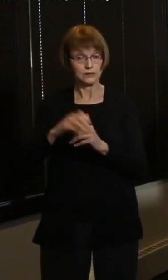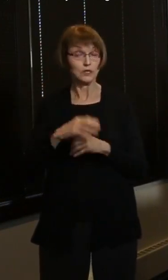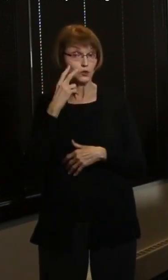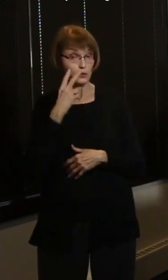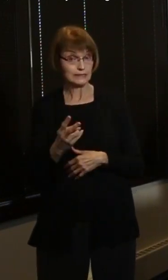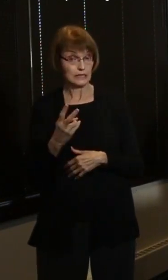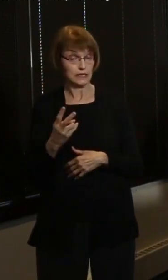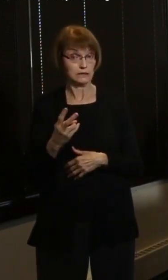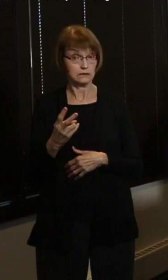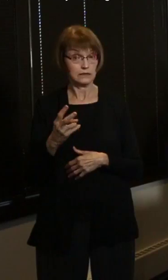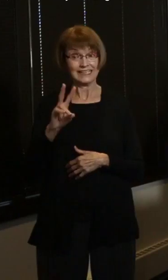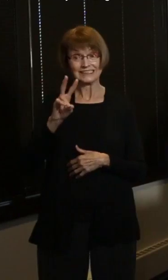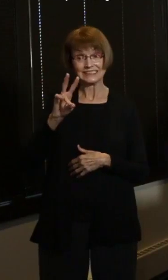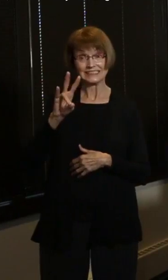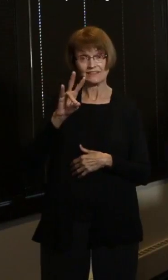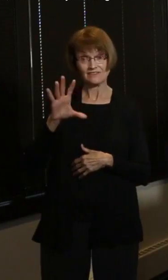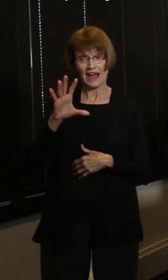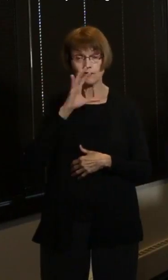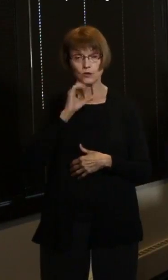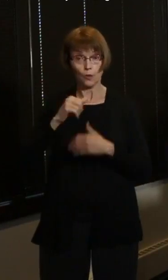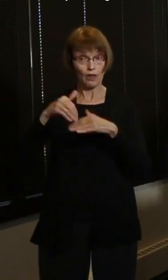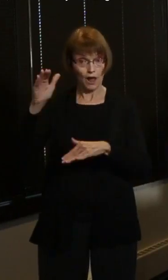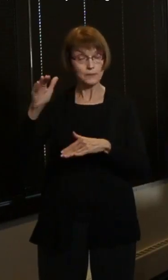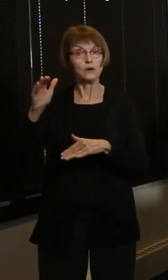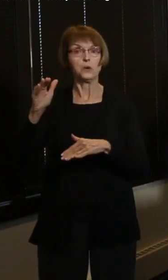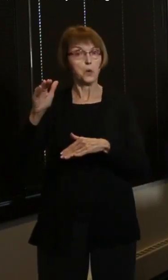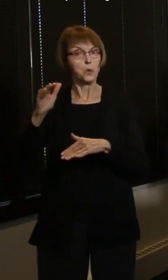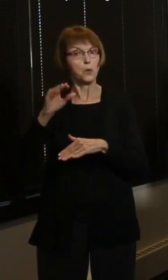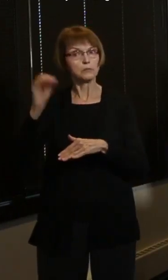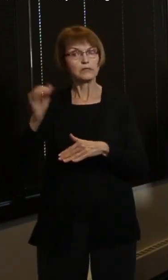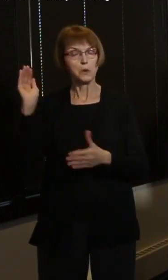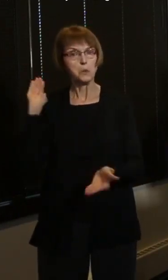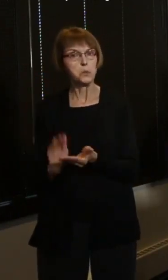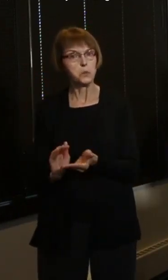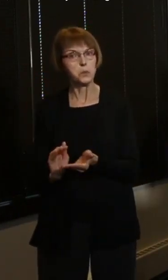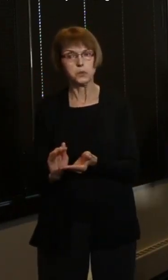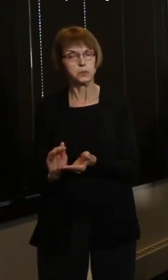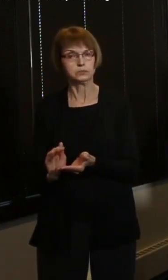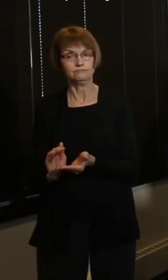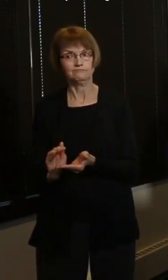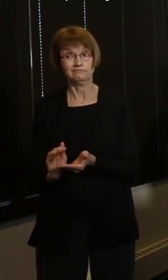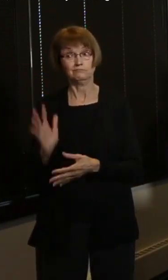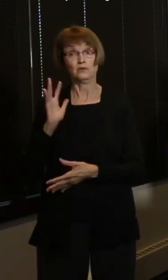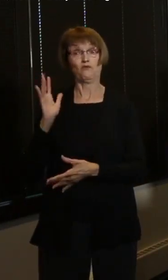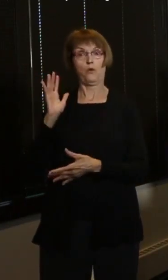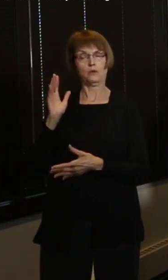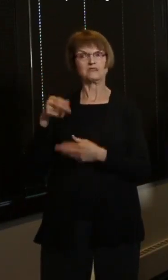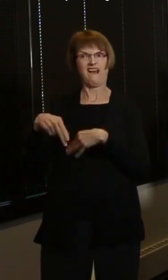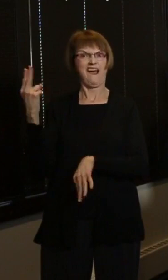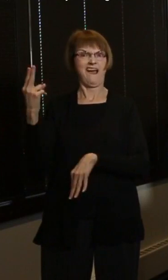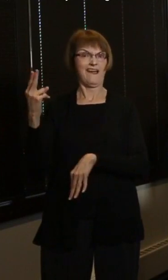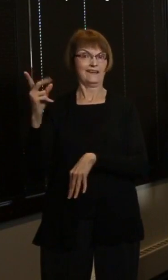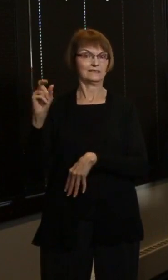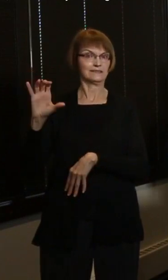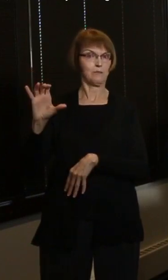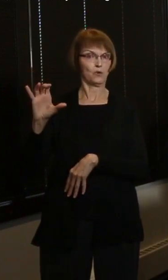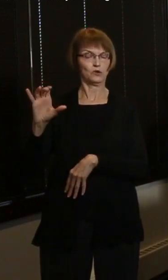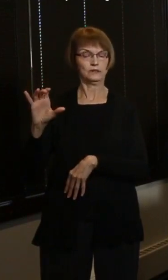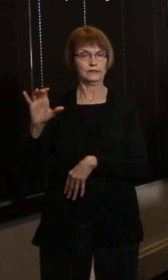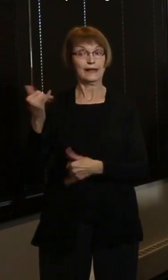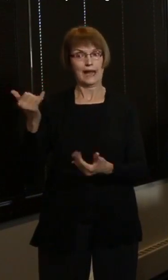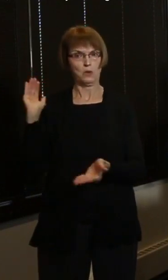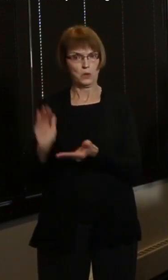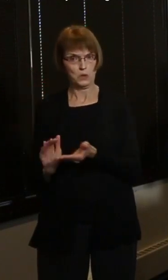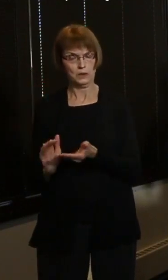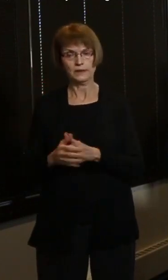that percentage of 75-year-olds has decreased significantly since really the height of the pandemic back in December. Where